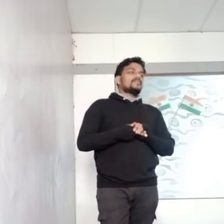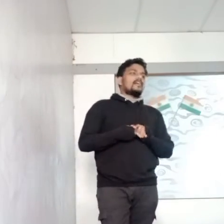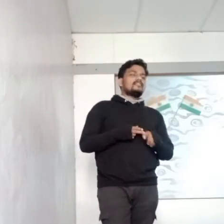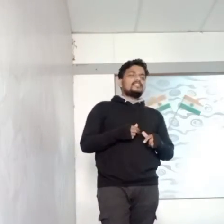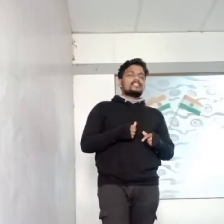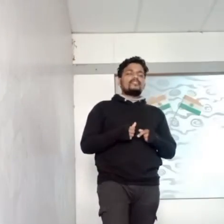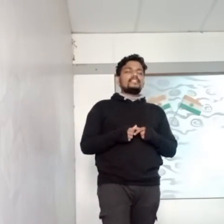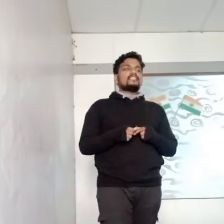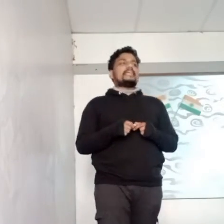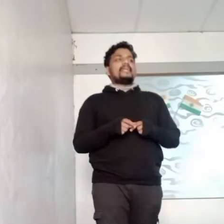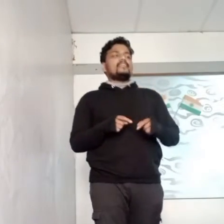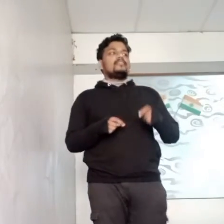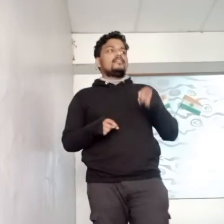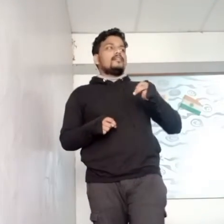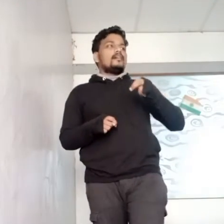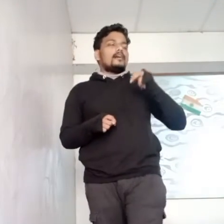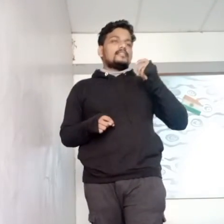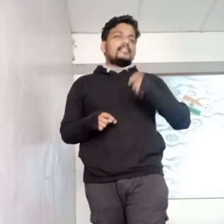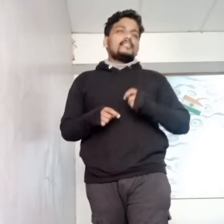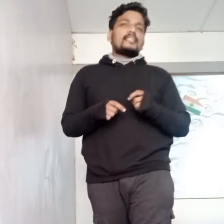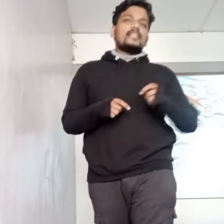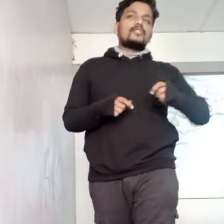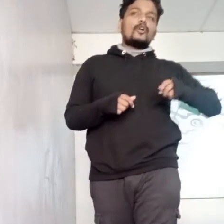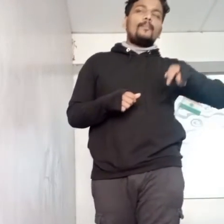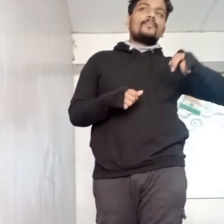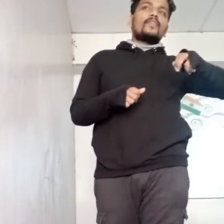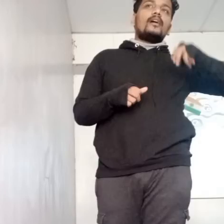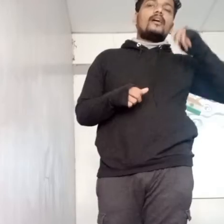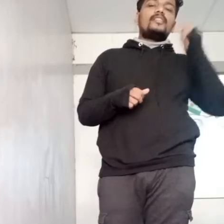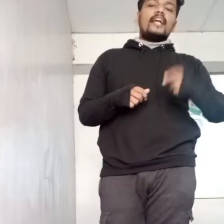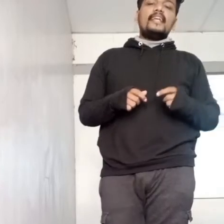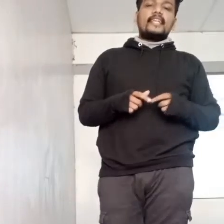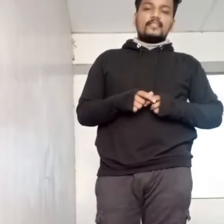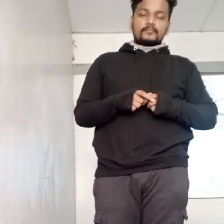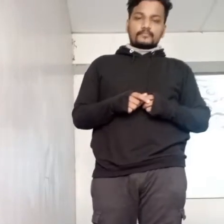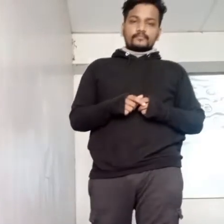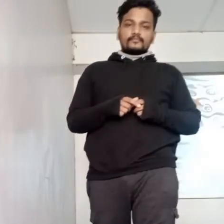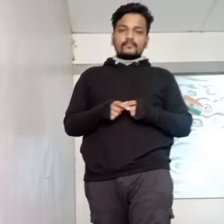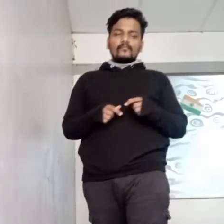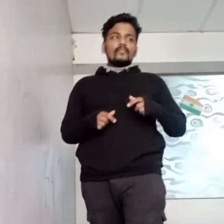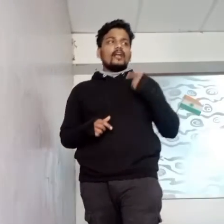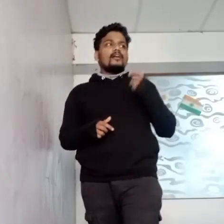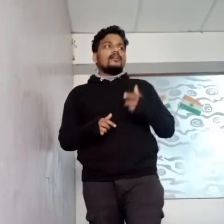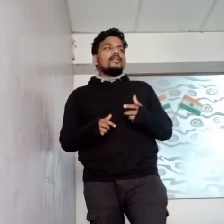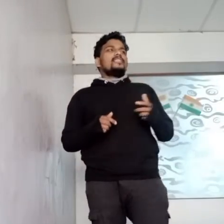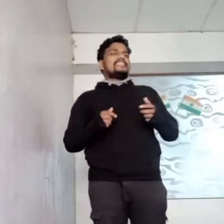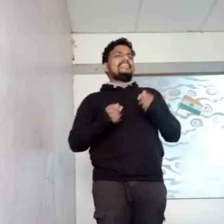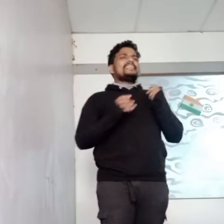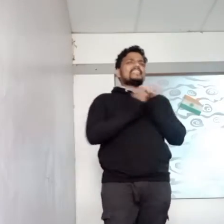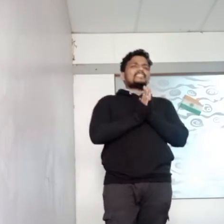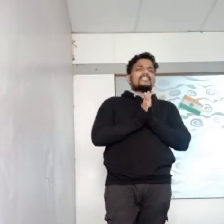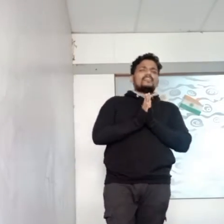Another disadvantage is that there is a chance of thread leakage. Thread leakage